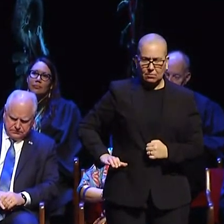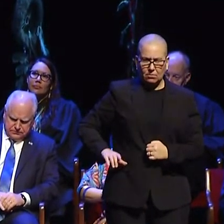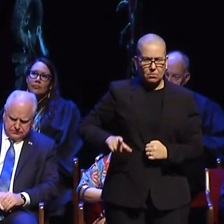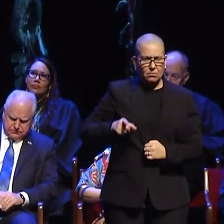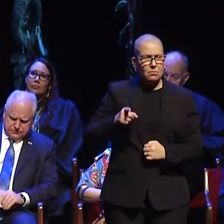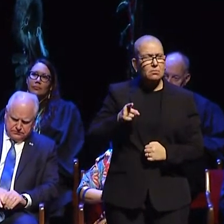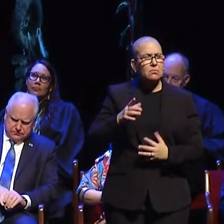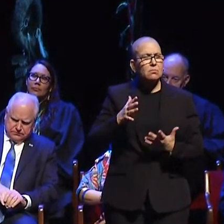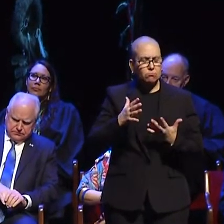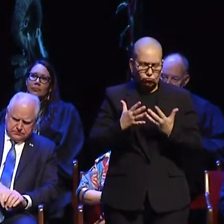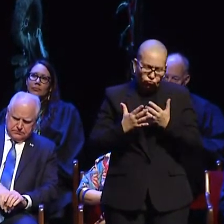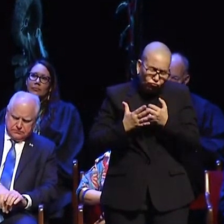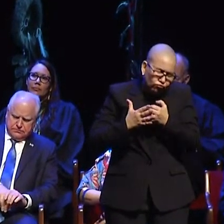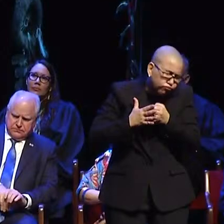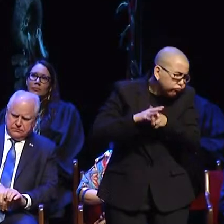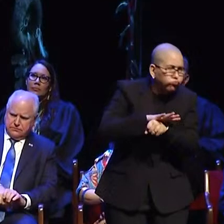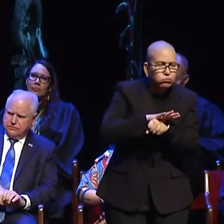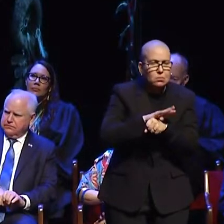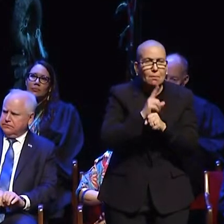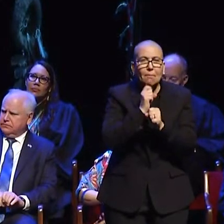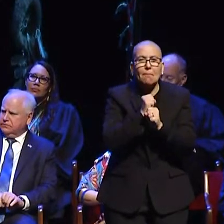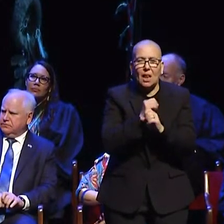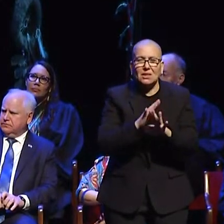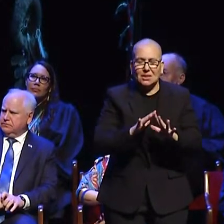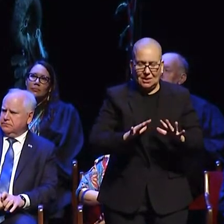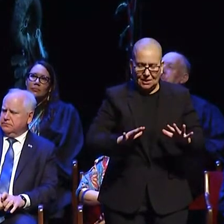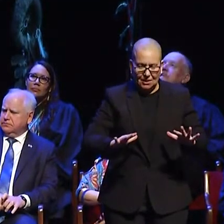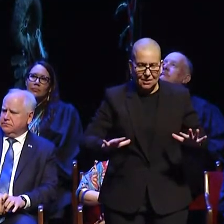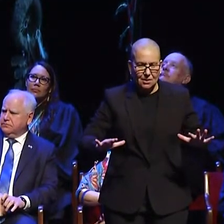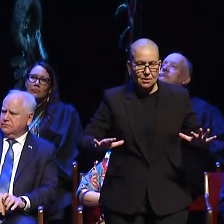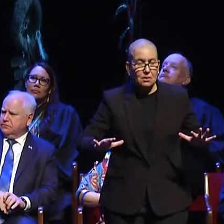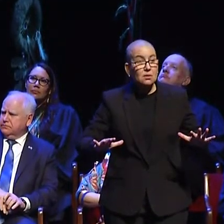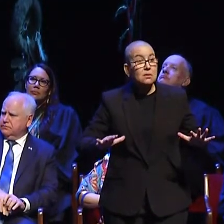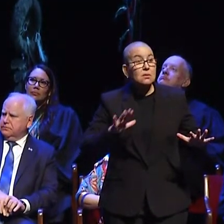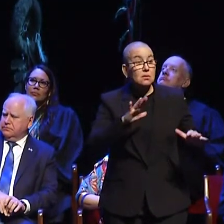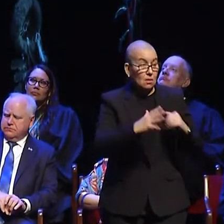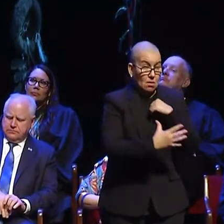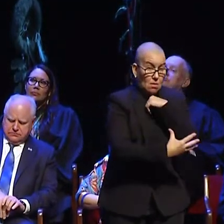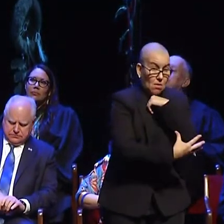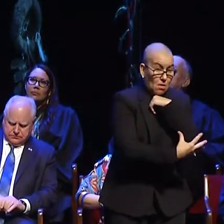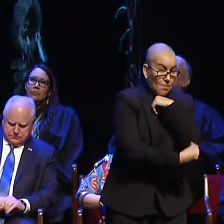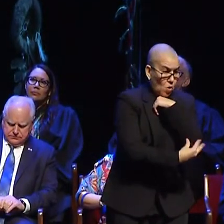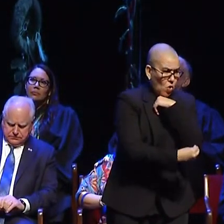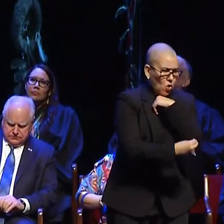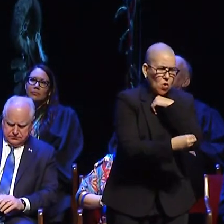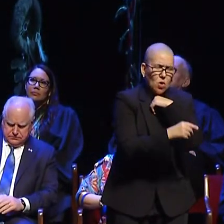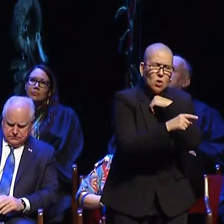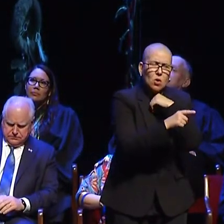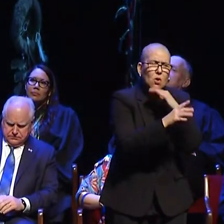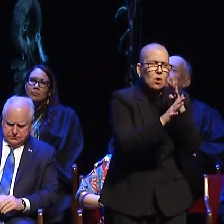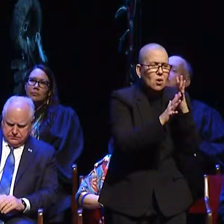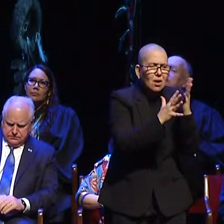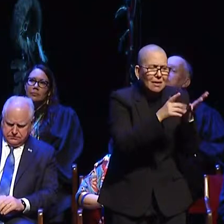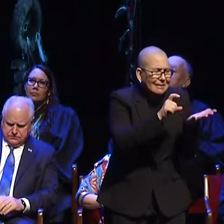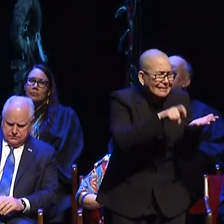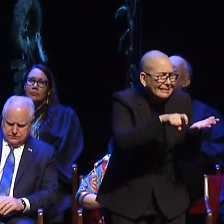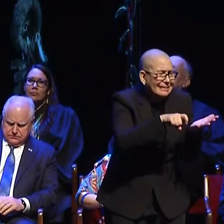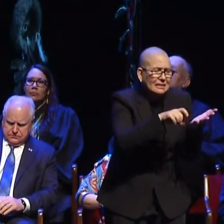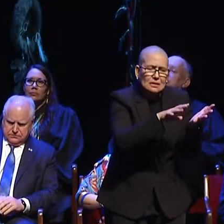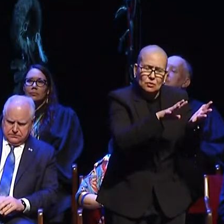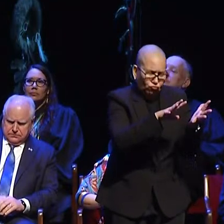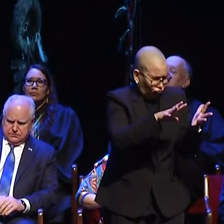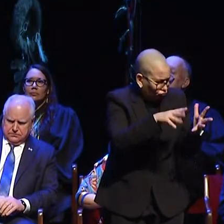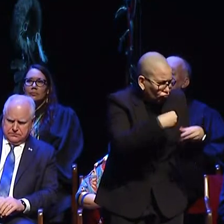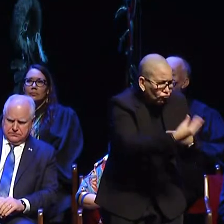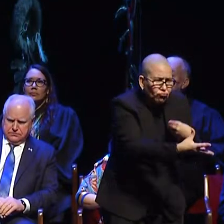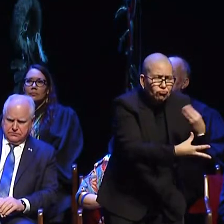blessings into which the poor should submerge all their needs, an abyss of joy in which